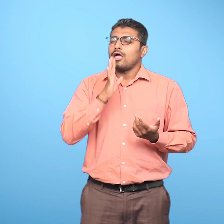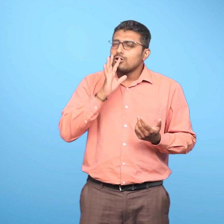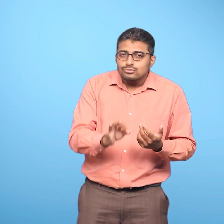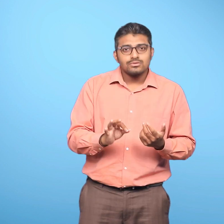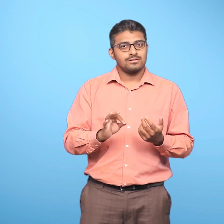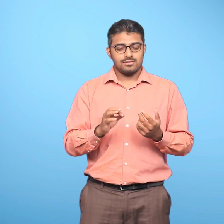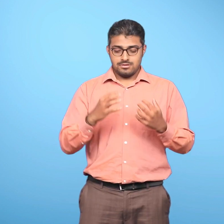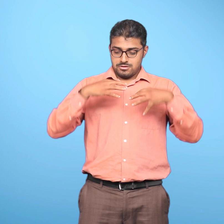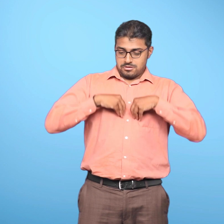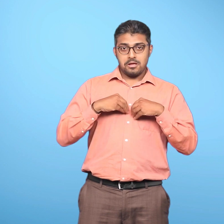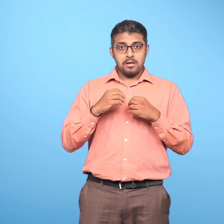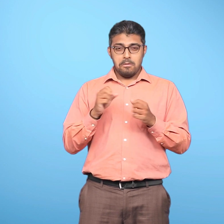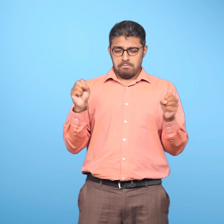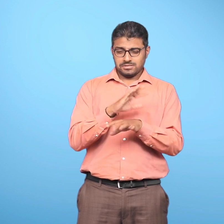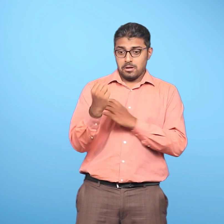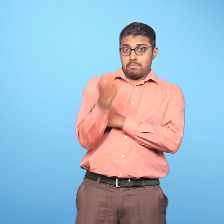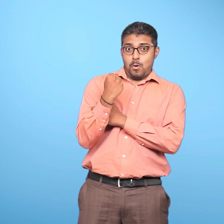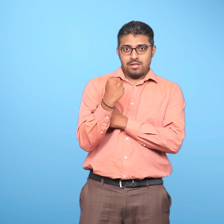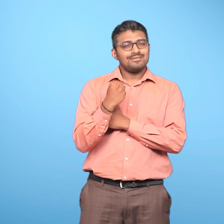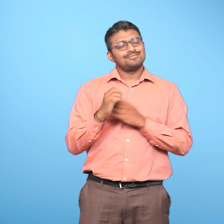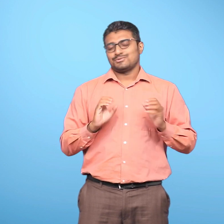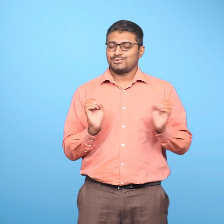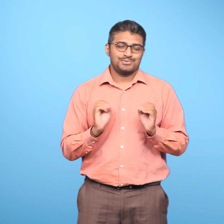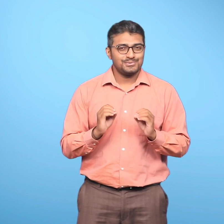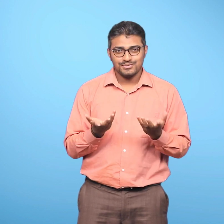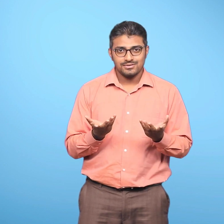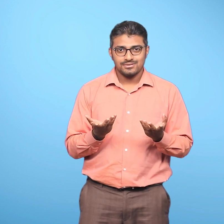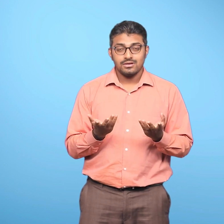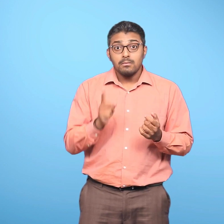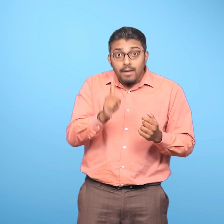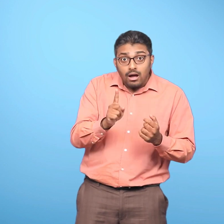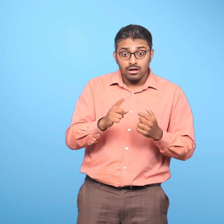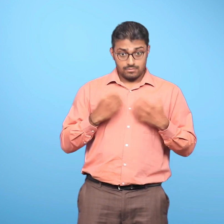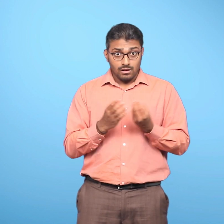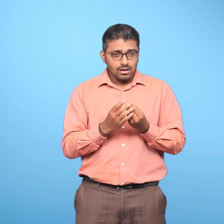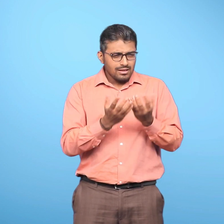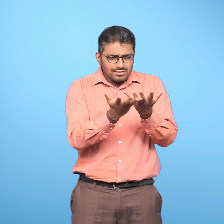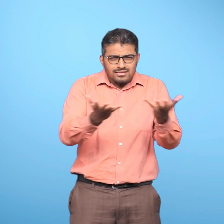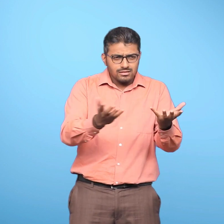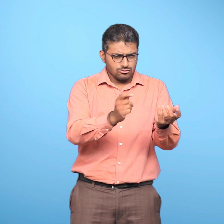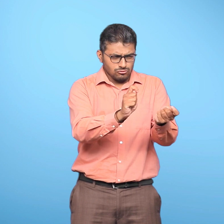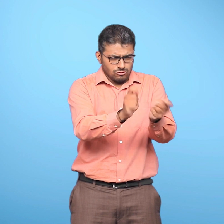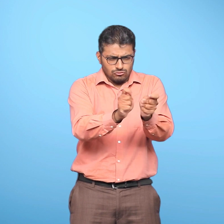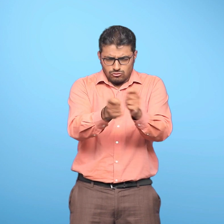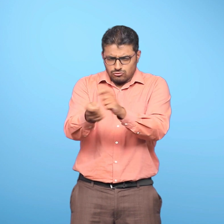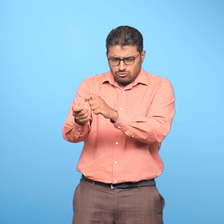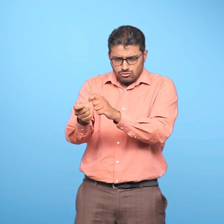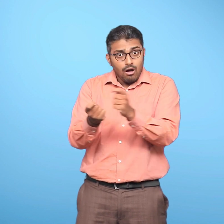We do not have magical powers, of course, but we can still change a few things